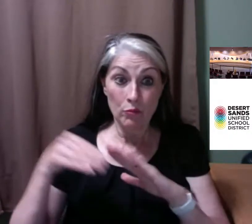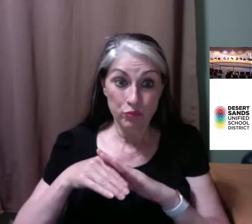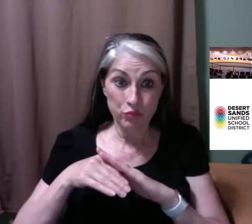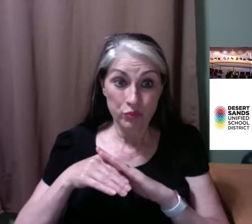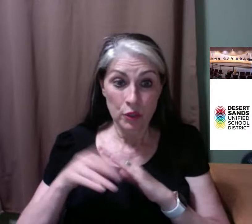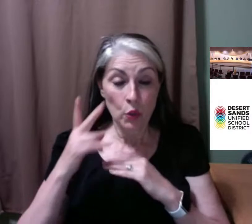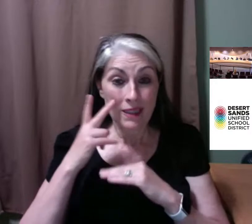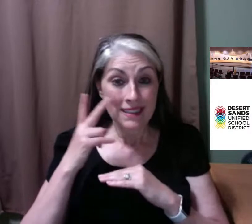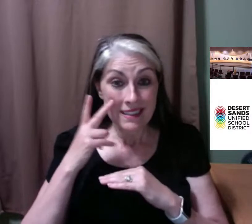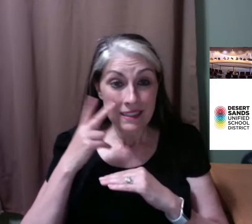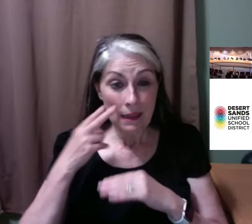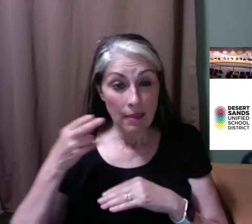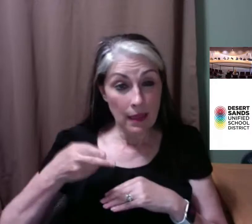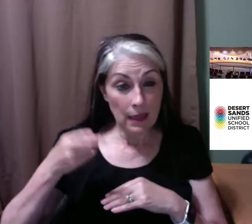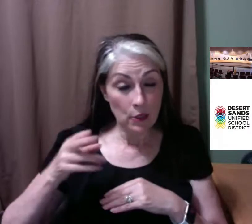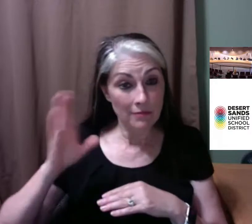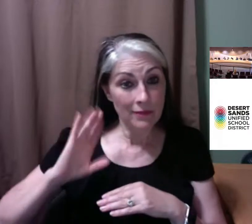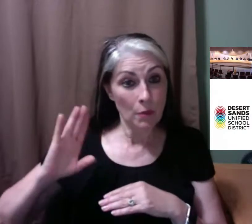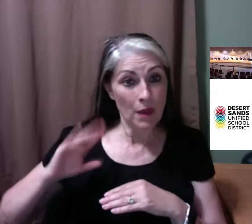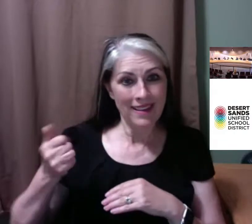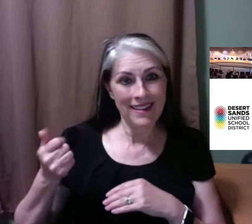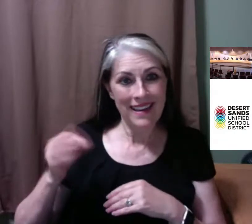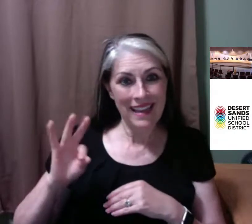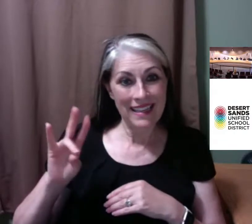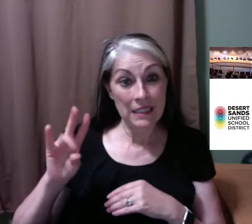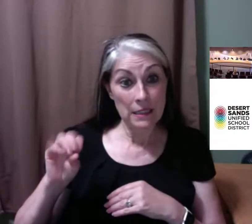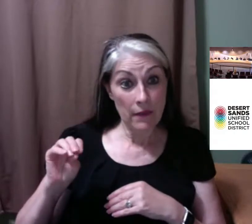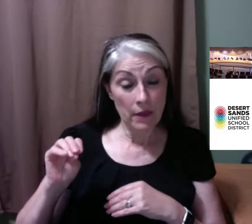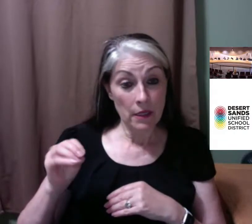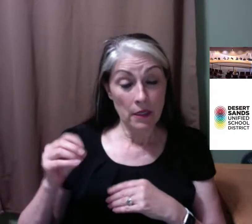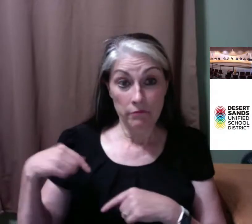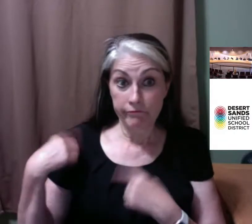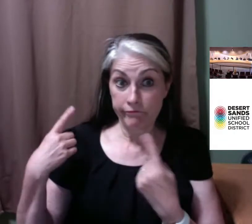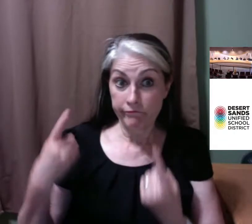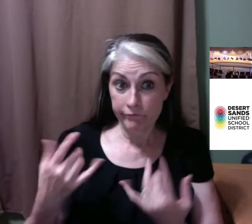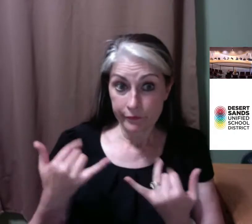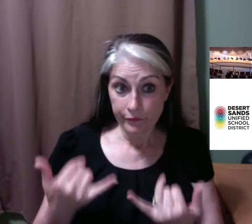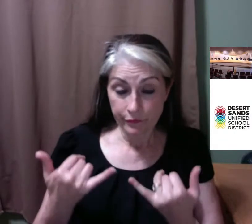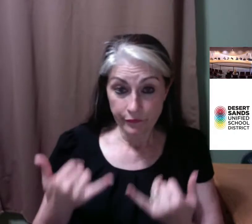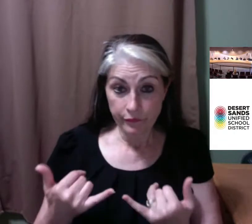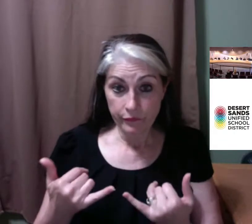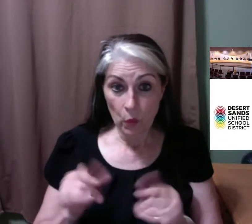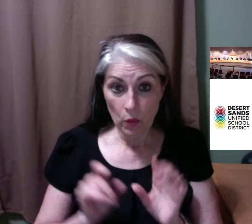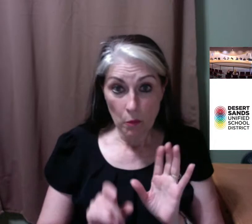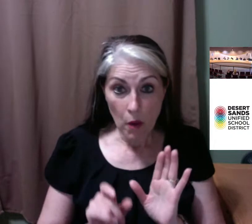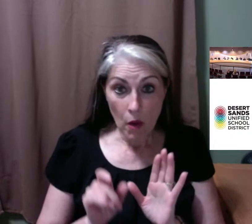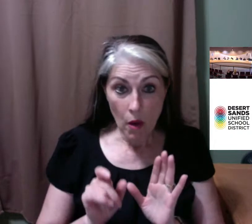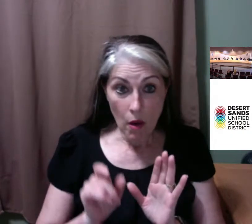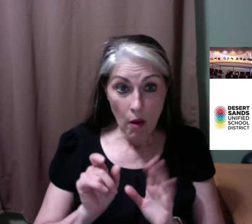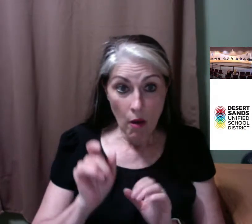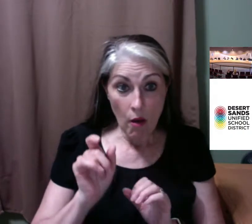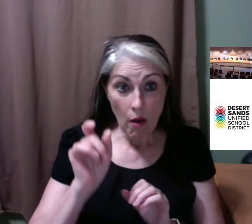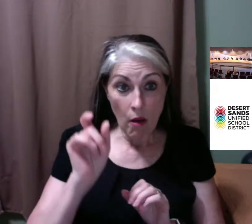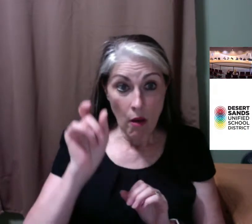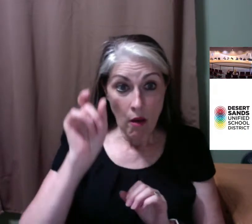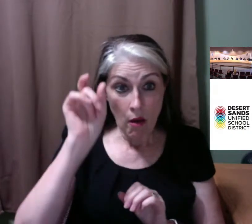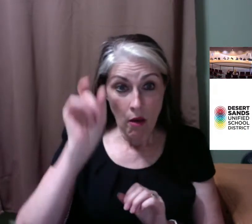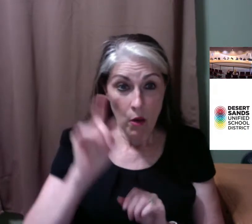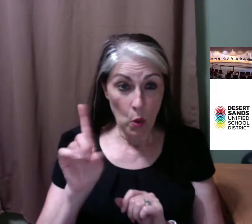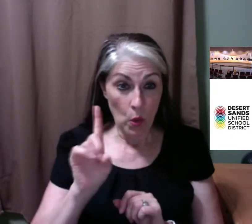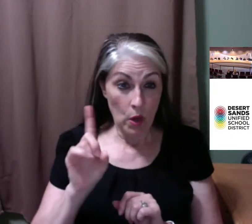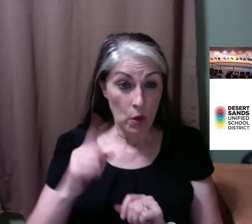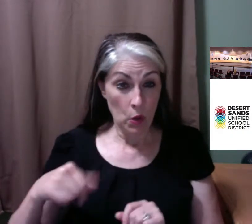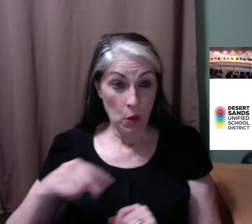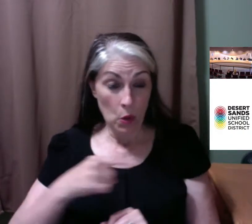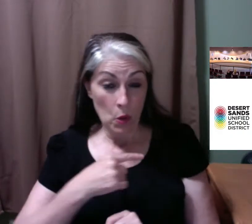see this history going back to 1970 and where we are at right now, where the bar going up. The question is where are we gonna be